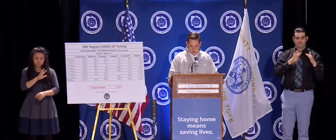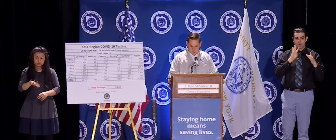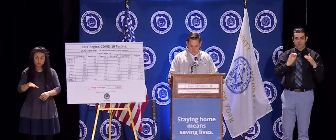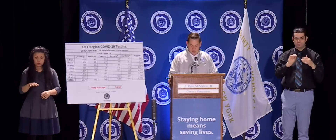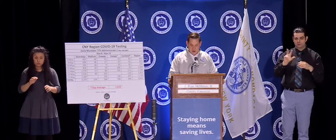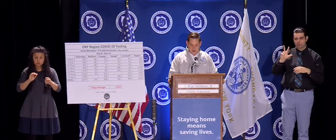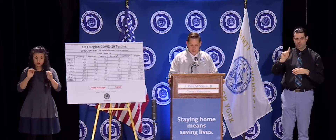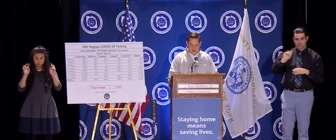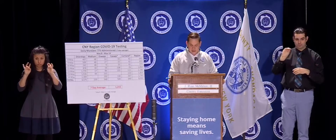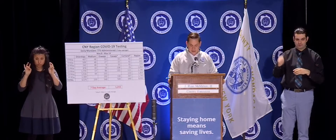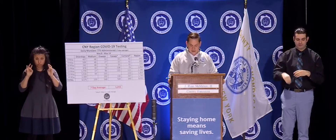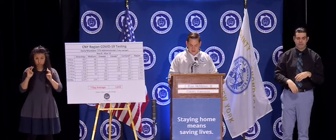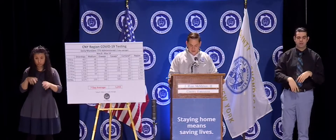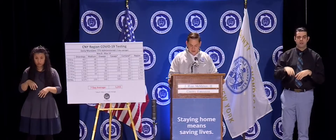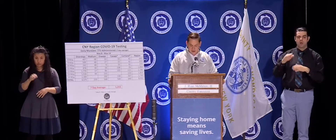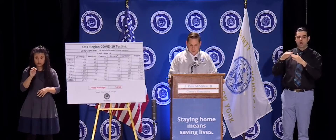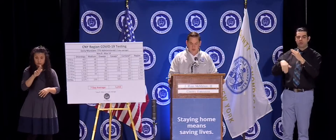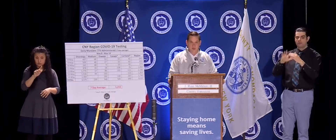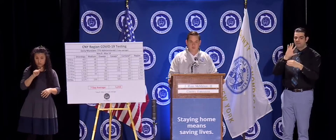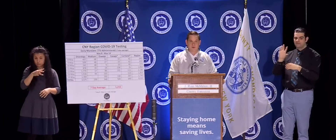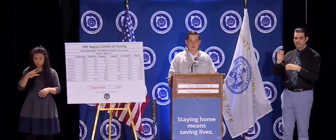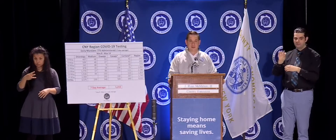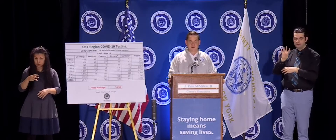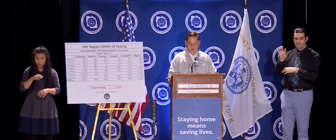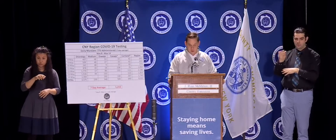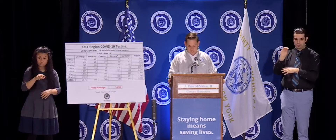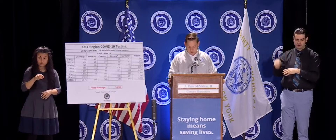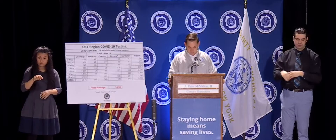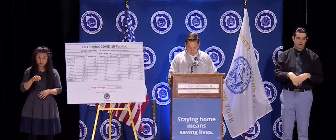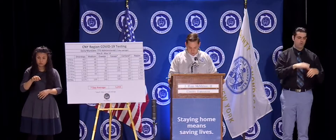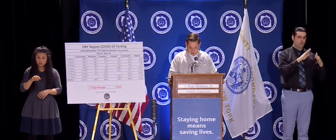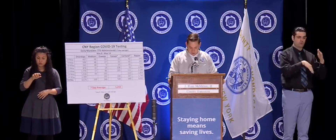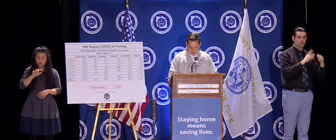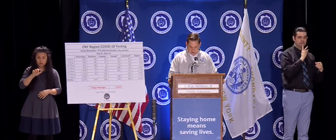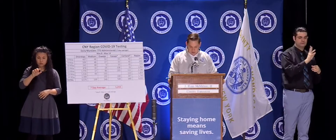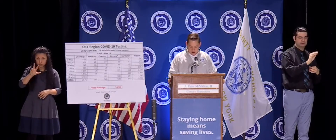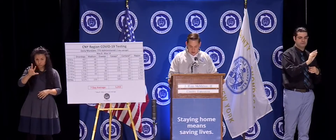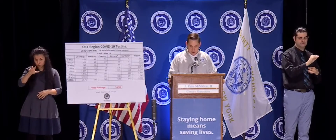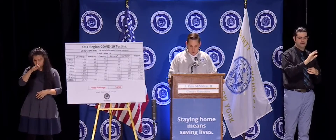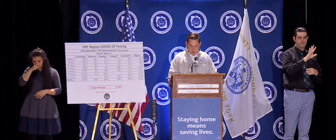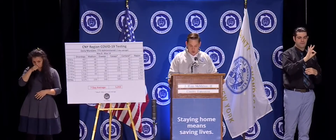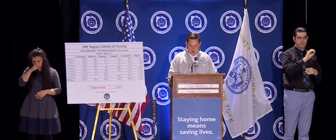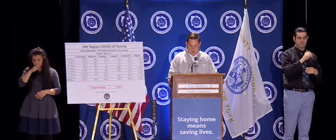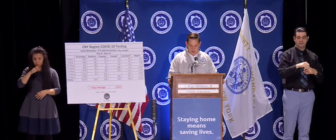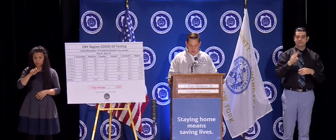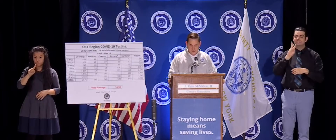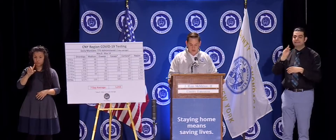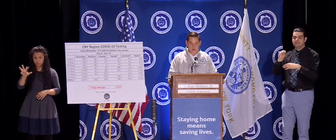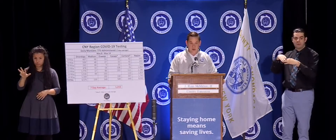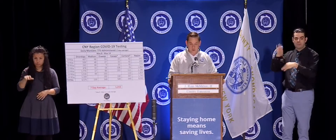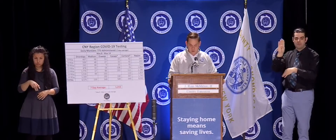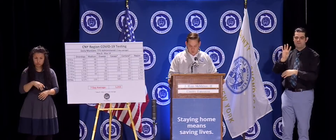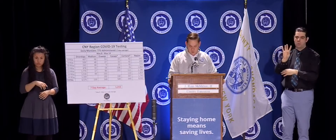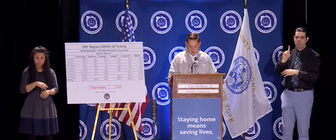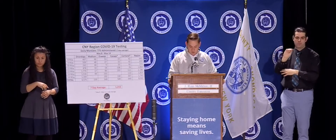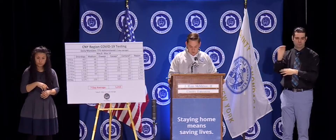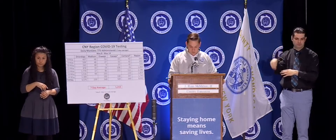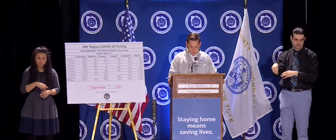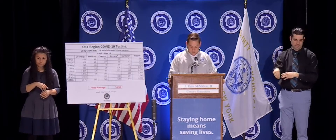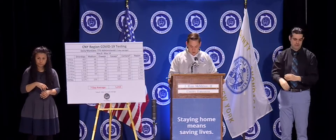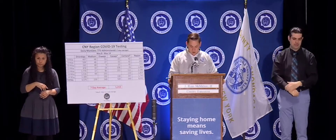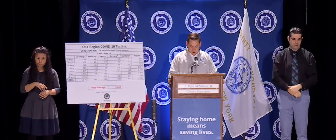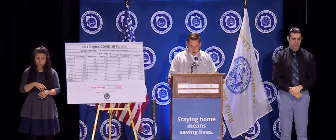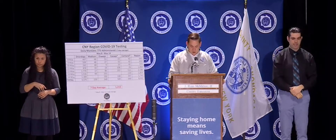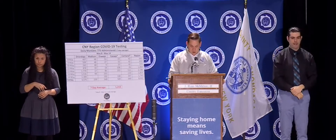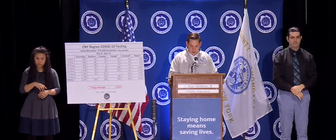City of Syracuse, 819 cases, 357 recoveries. Town of Onondaga, 120 cases, 31